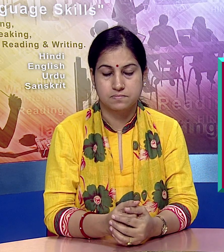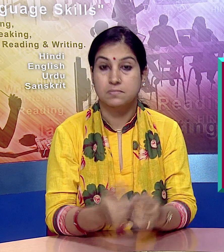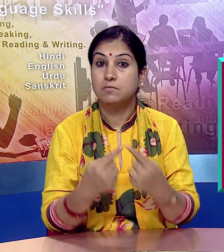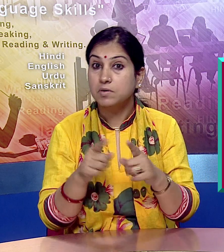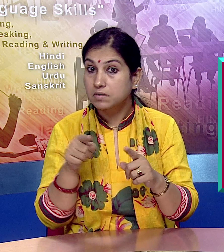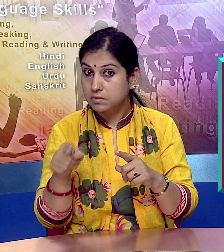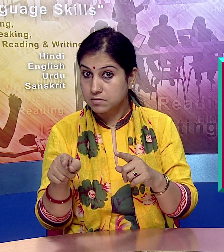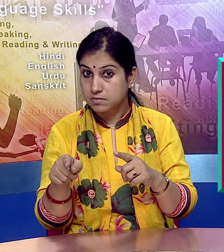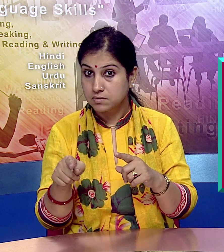whereas